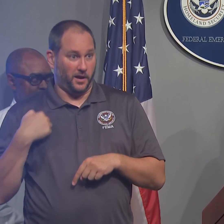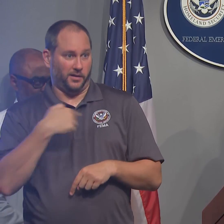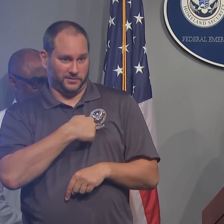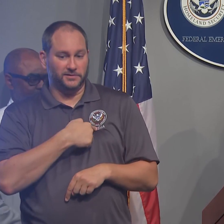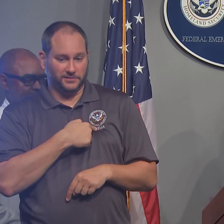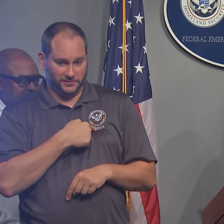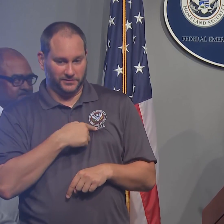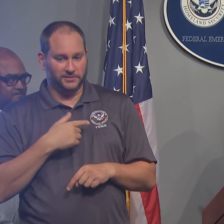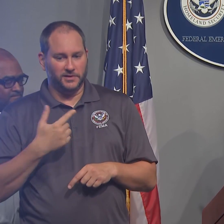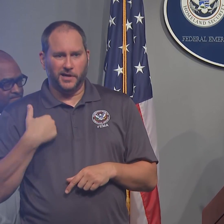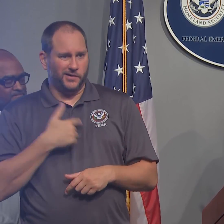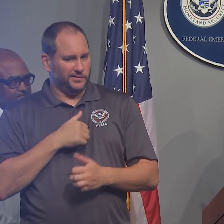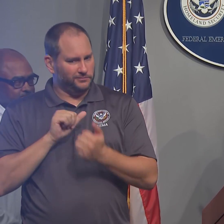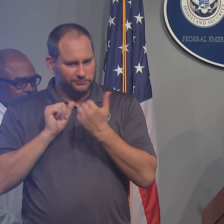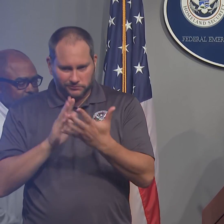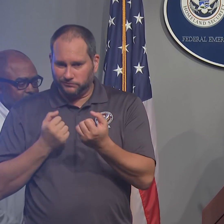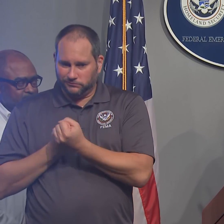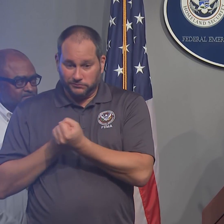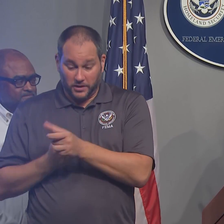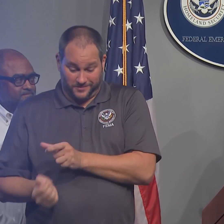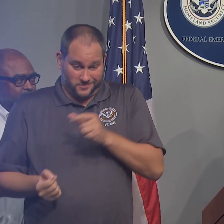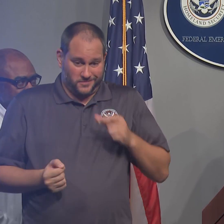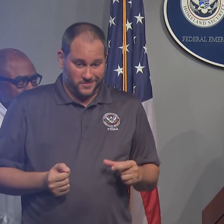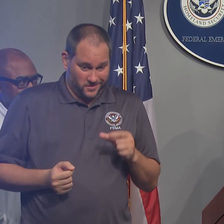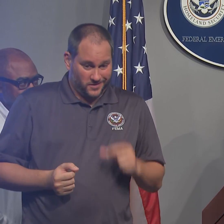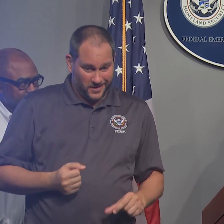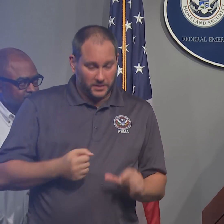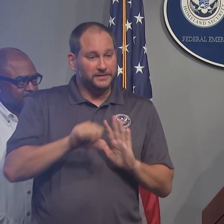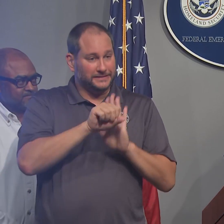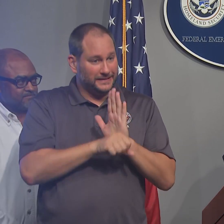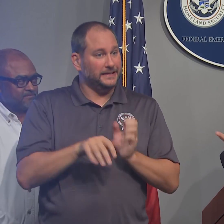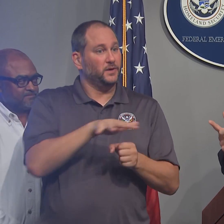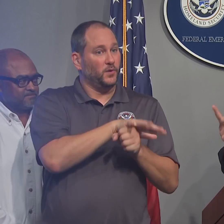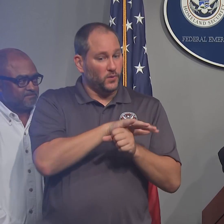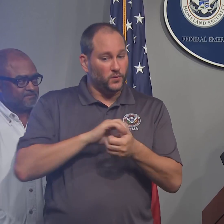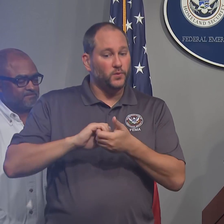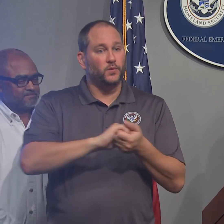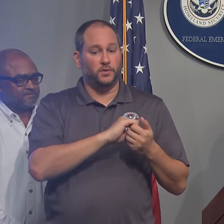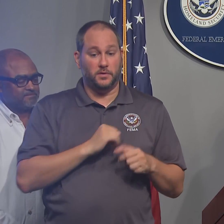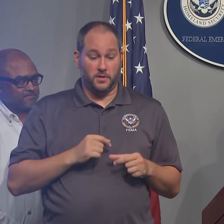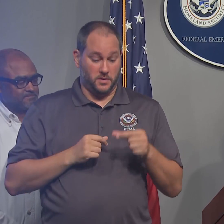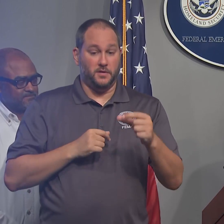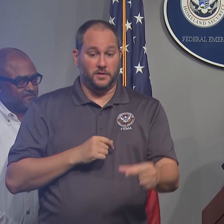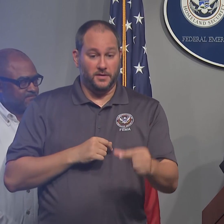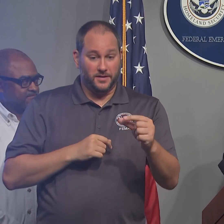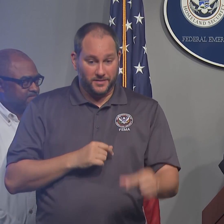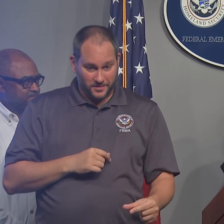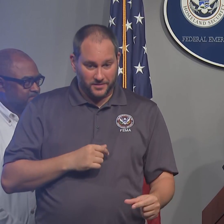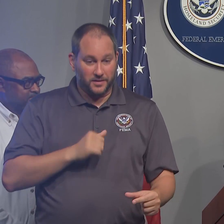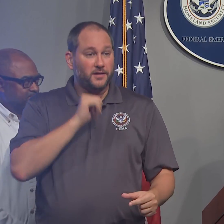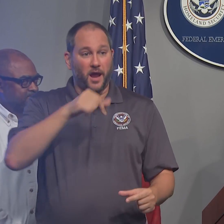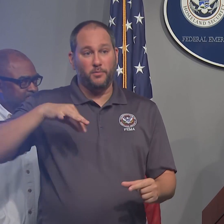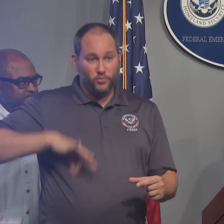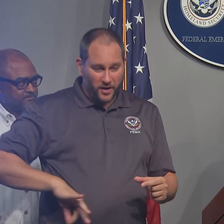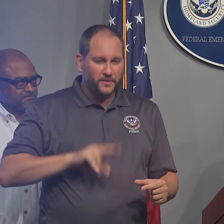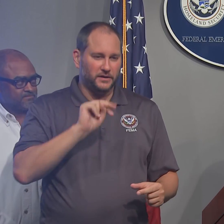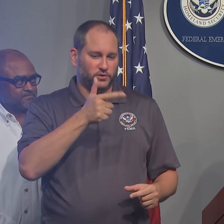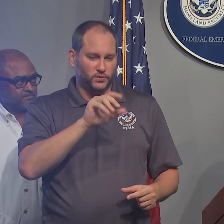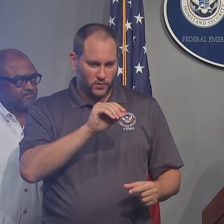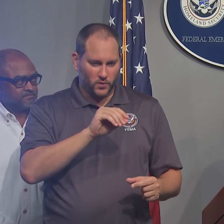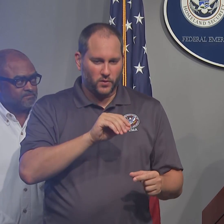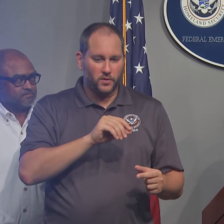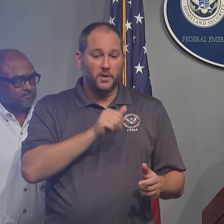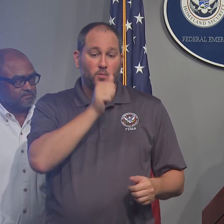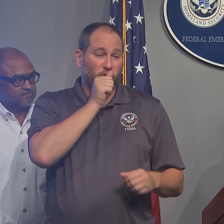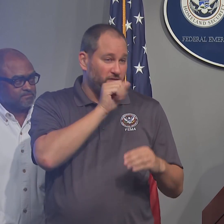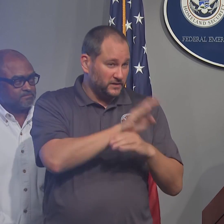response we put forward. The second leg is the state and local governments. The third leg is our NGO partners, our non-governmental organization partners in the private